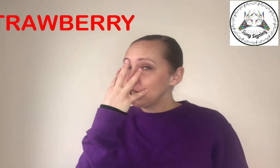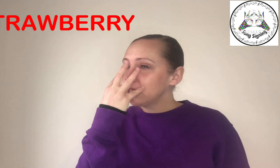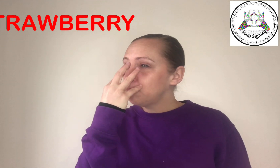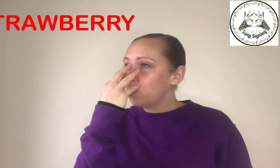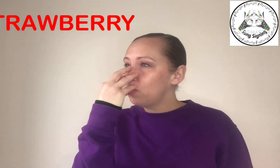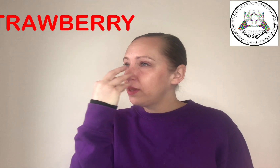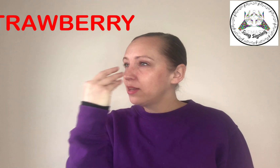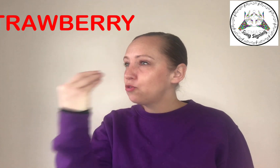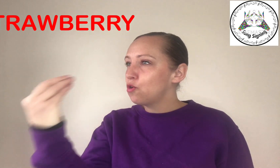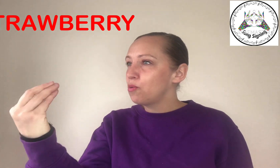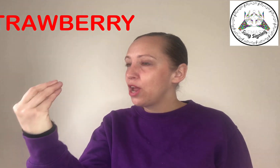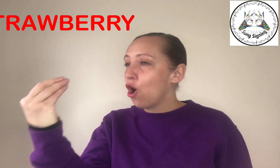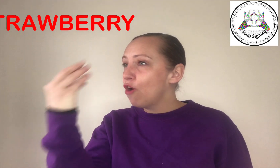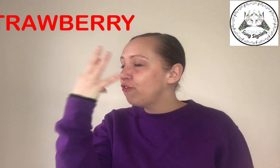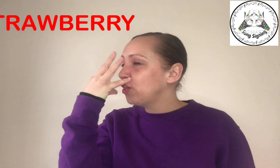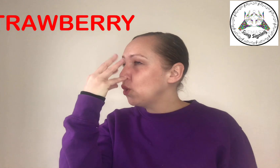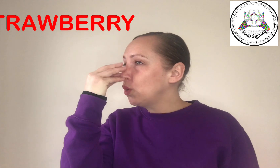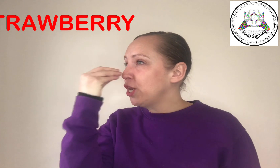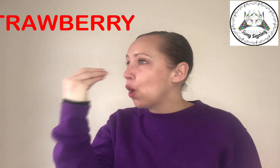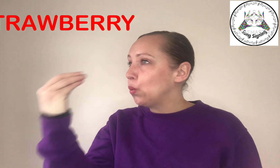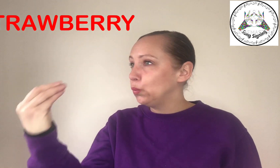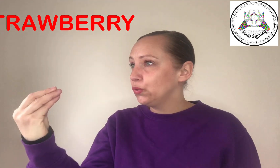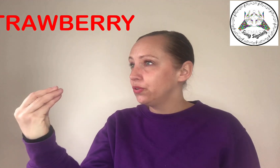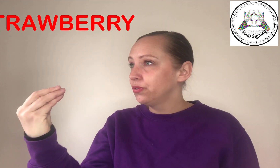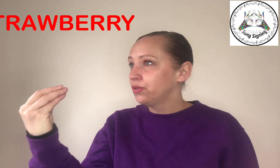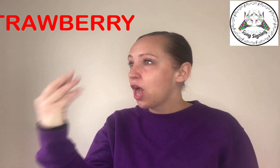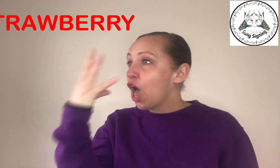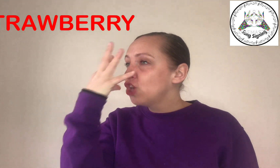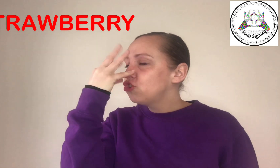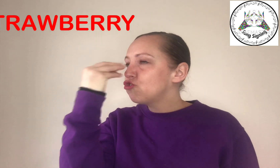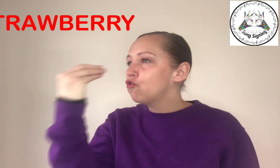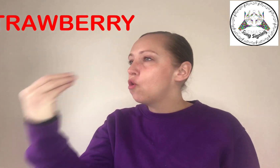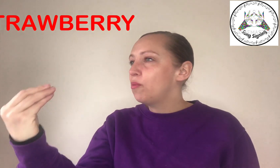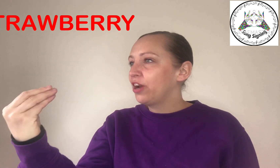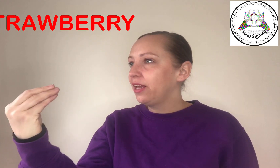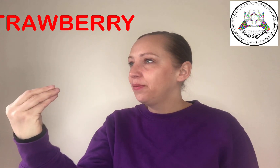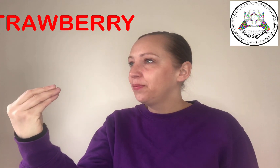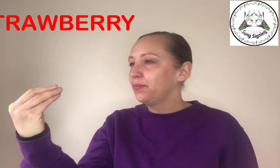just gonna pull that strawberry off your nose. Strawberry.